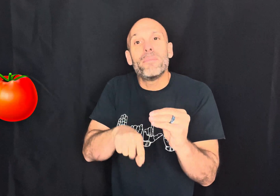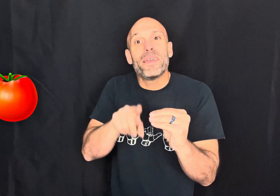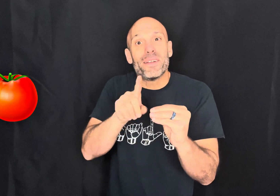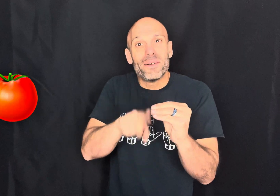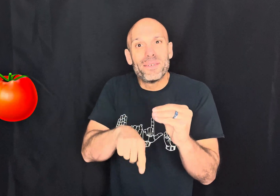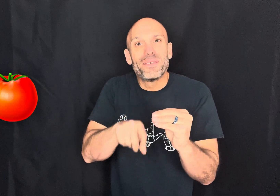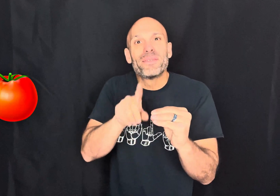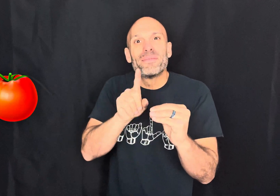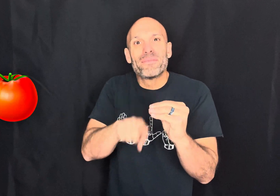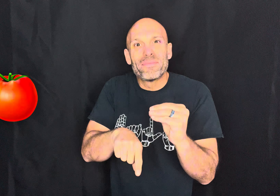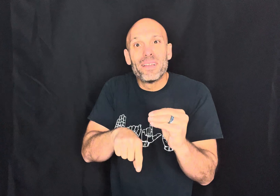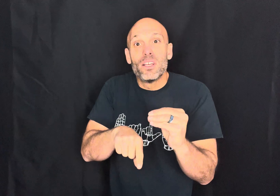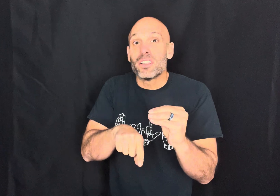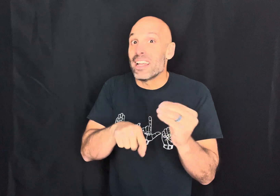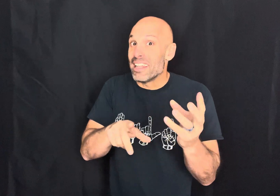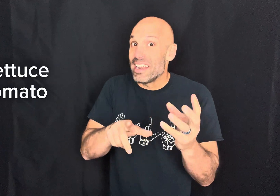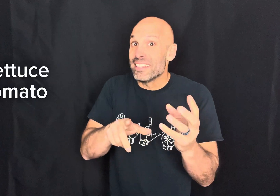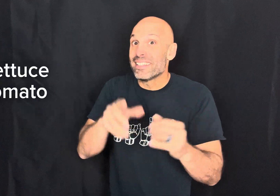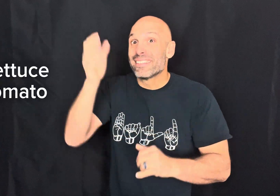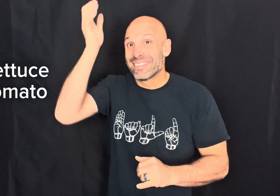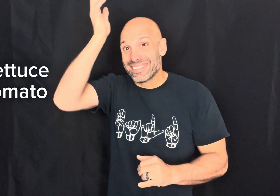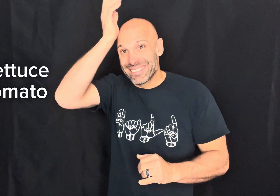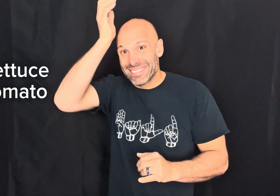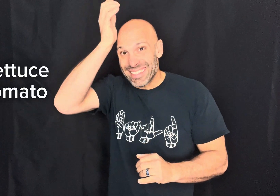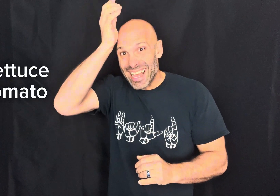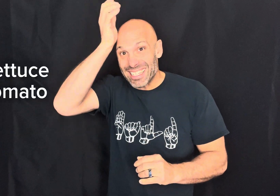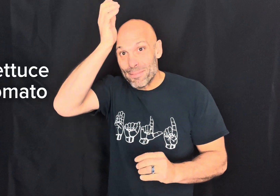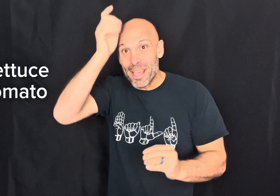tomato. So you got lettuce and tomato.